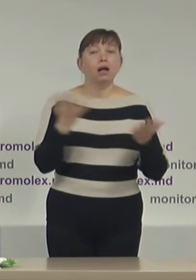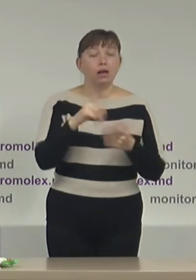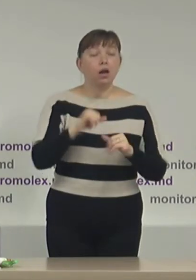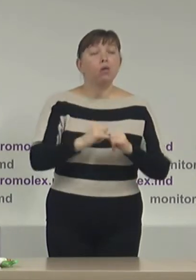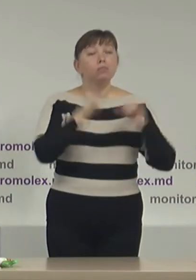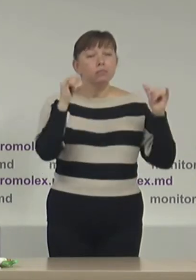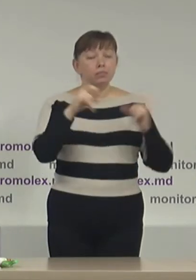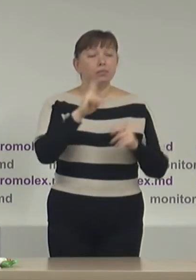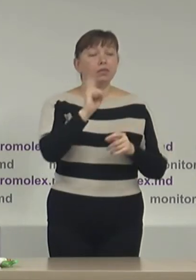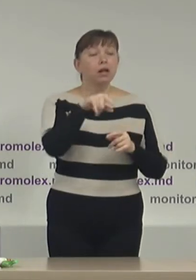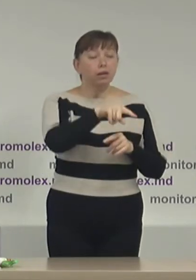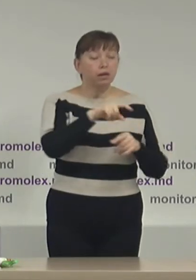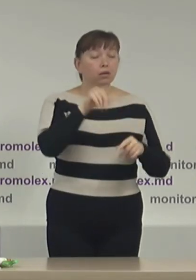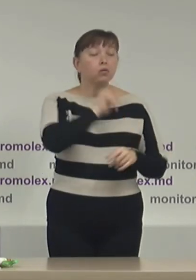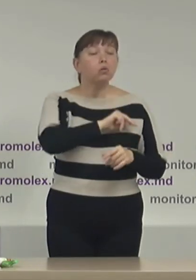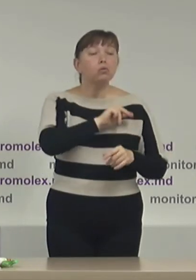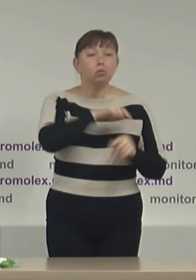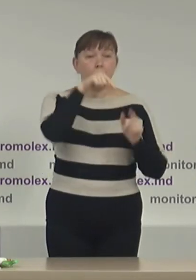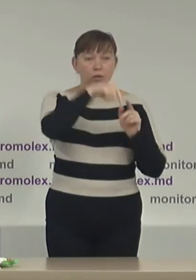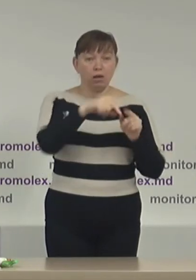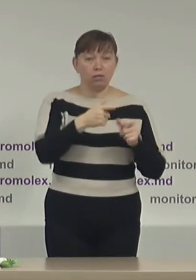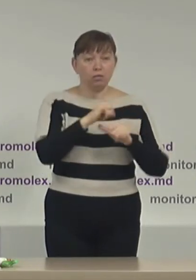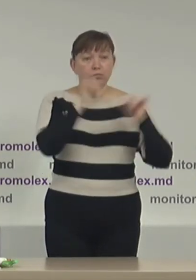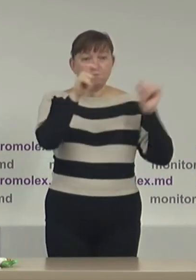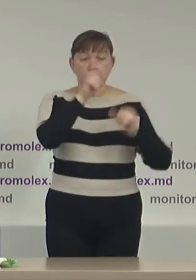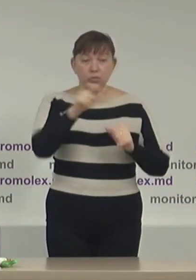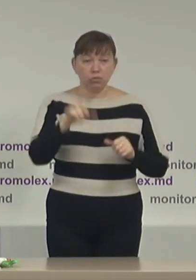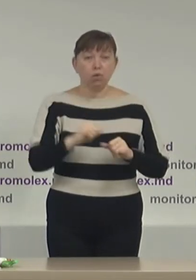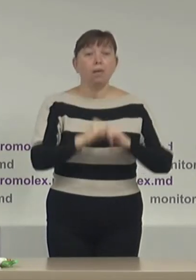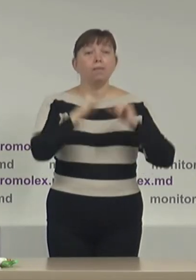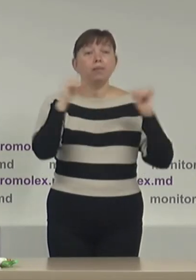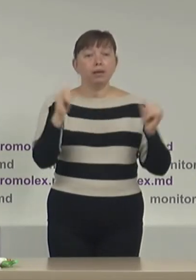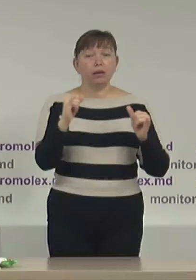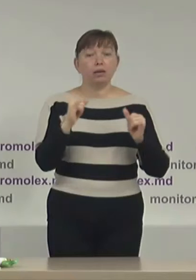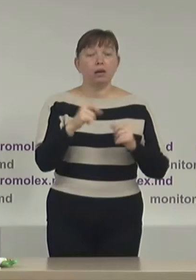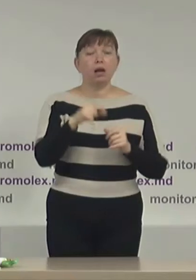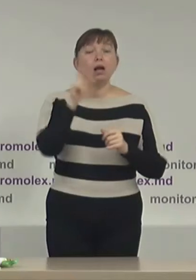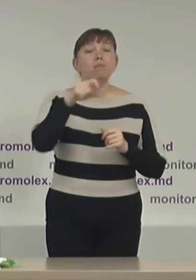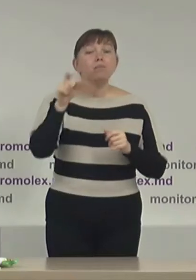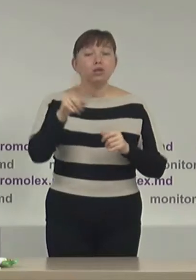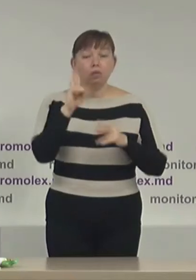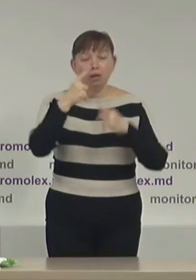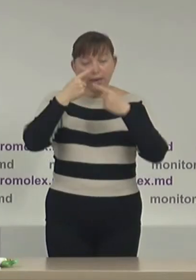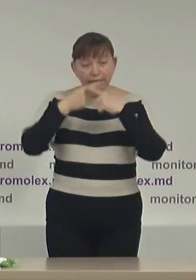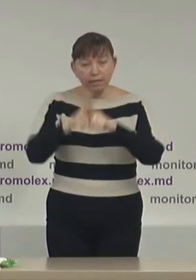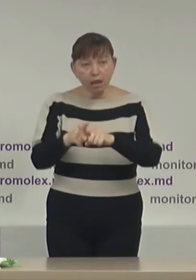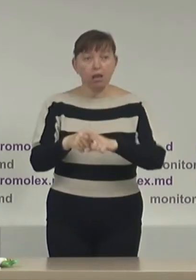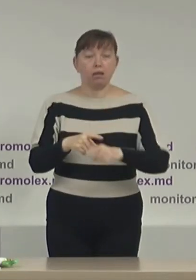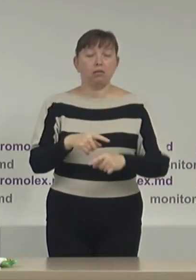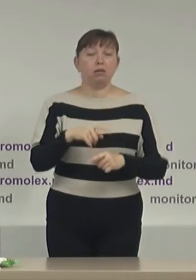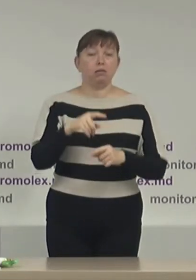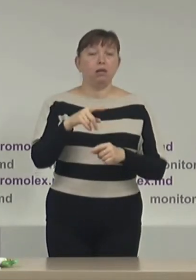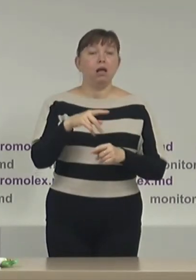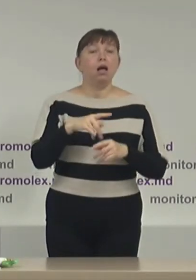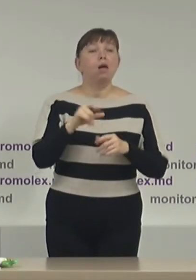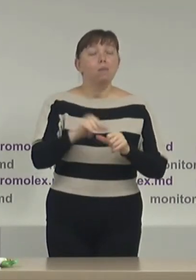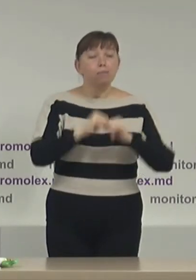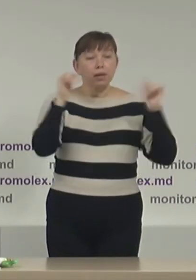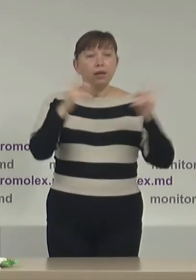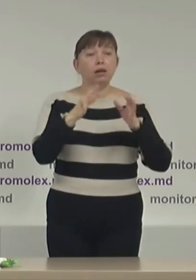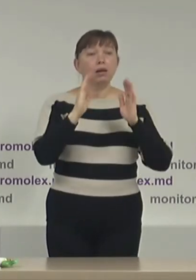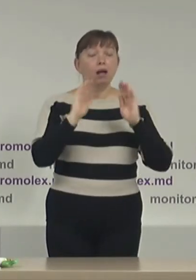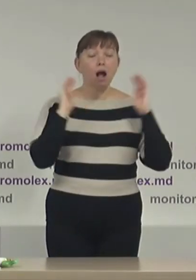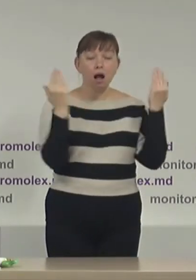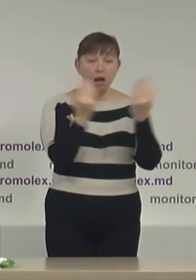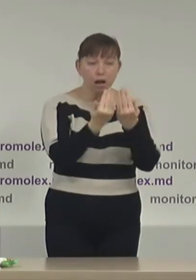the human capacity, by increasing the number of operators where it was possible, by increasing the number of technical staff, increasing the